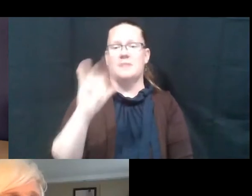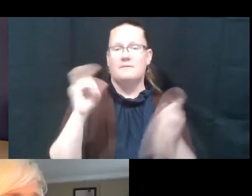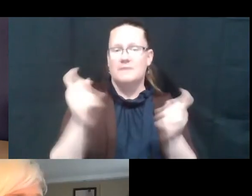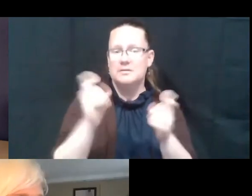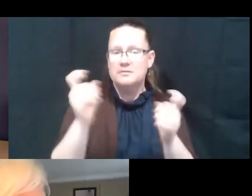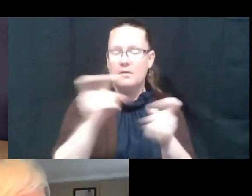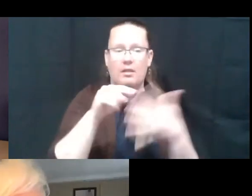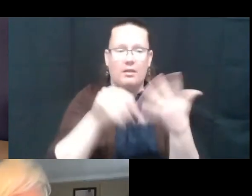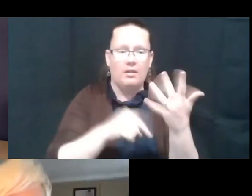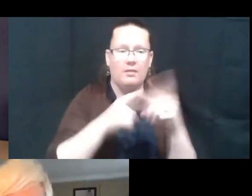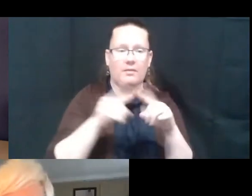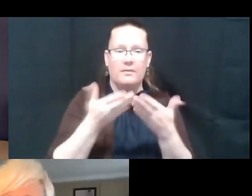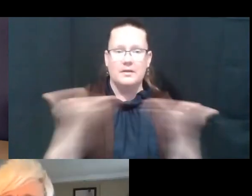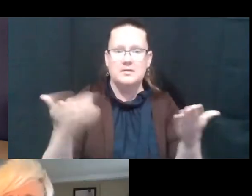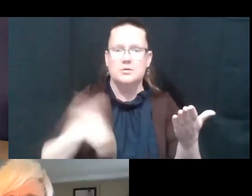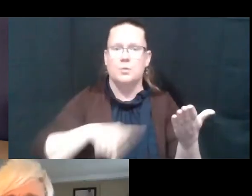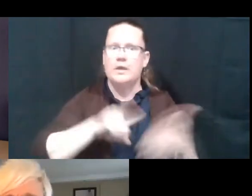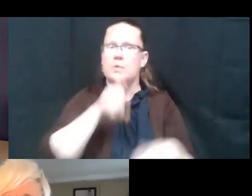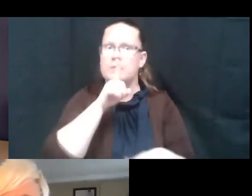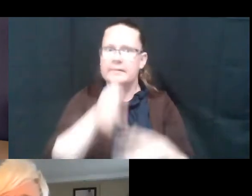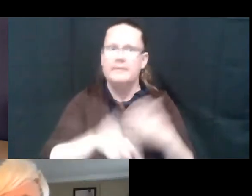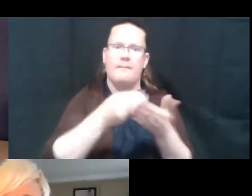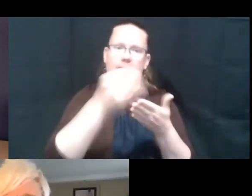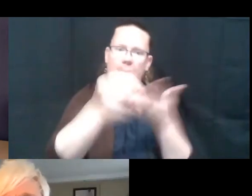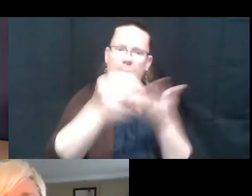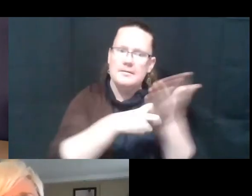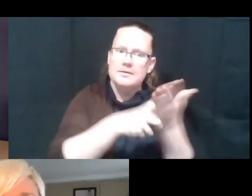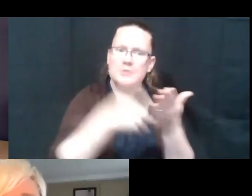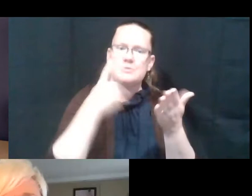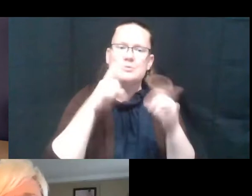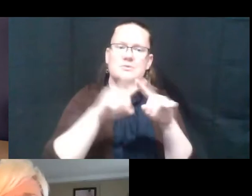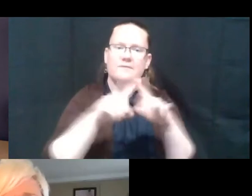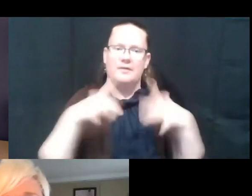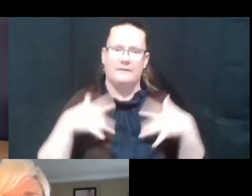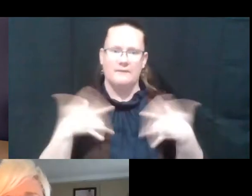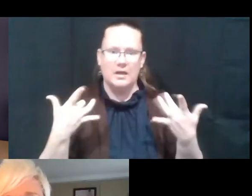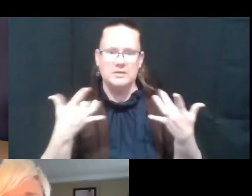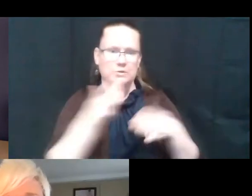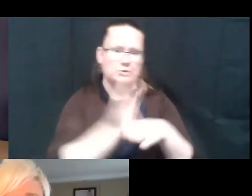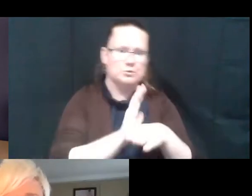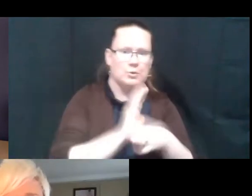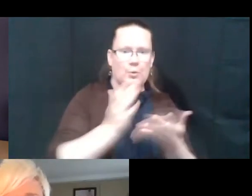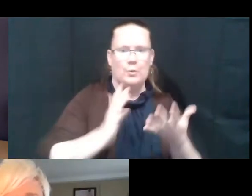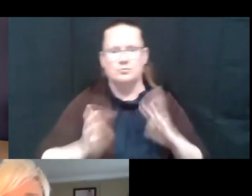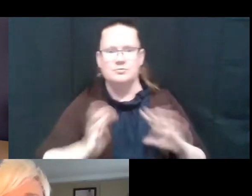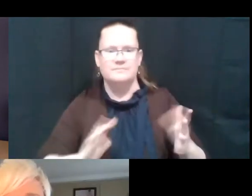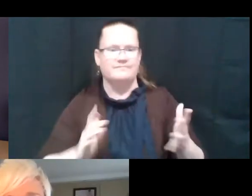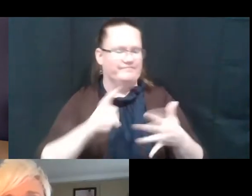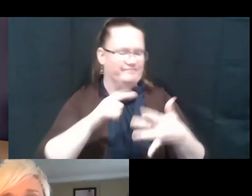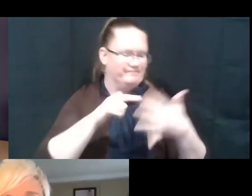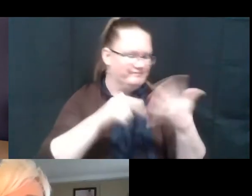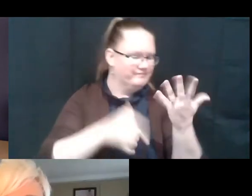are good about buying tickets to events and shows and supporting our arts community. So it's a great way for us to be able